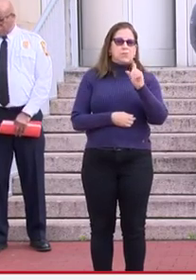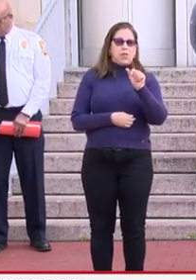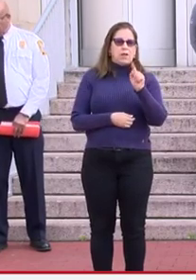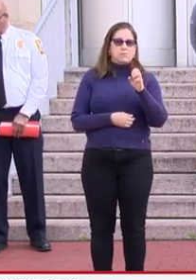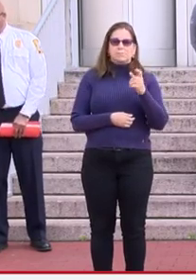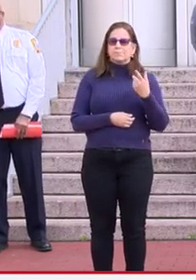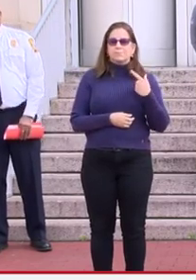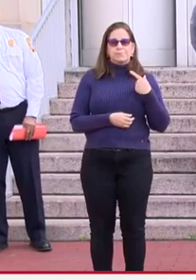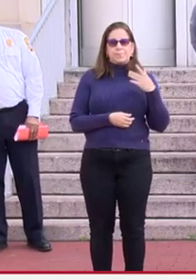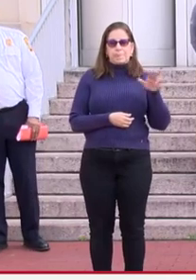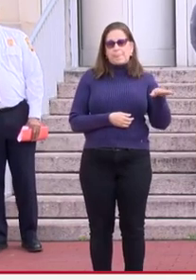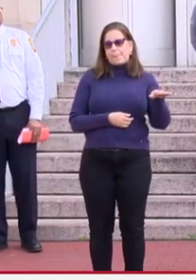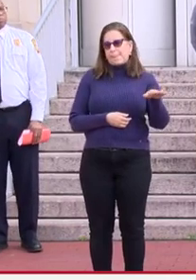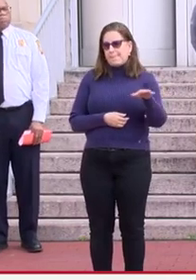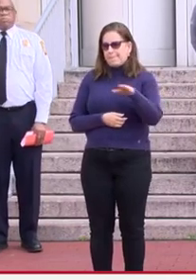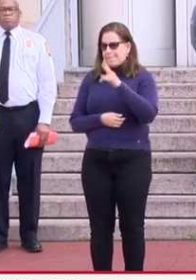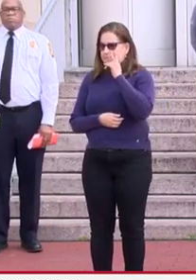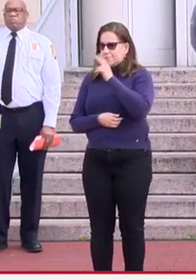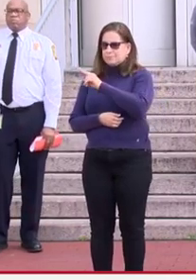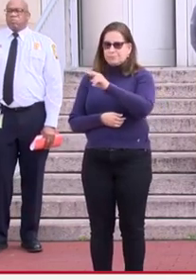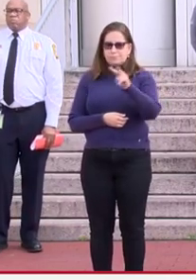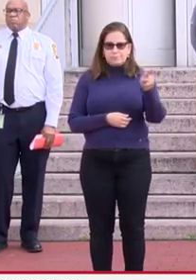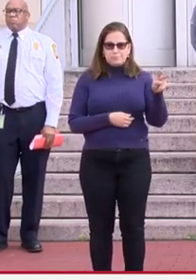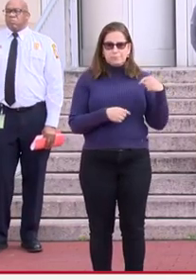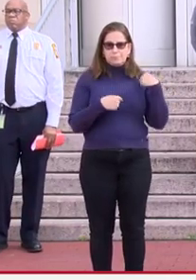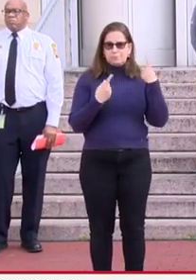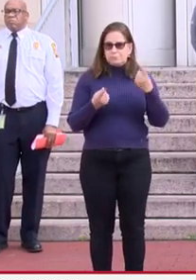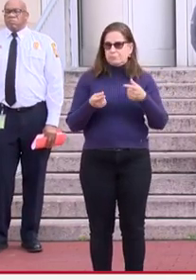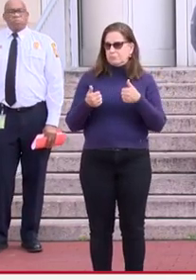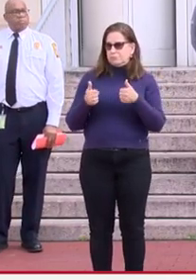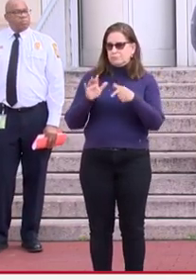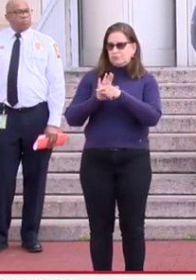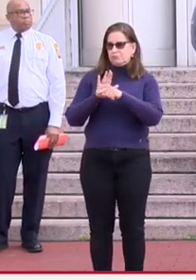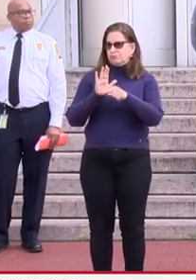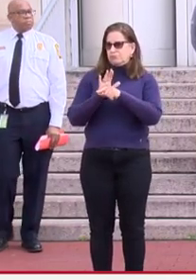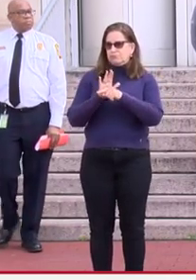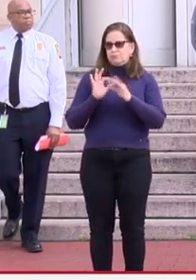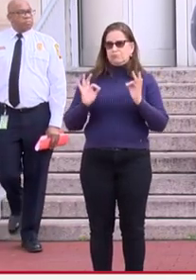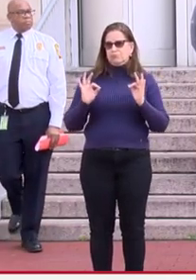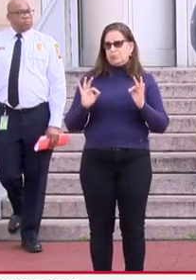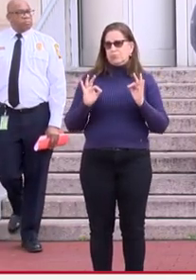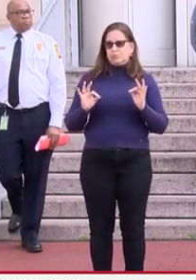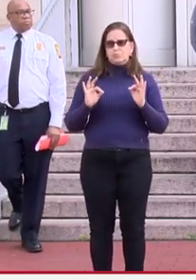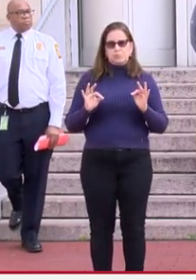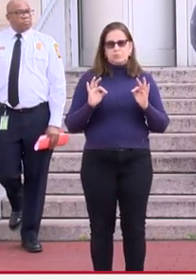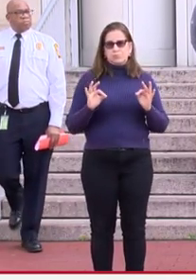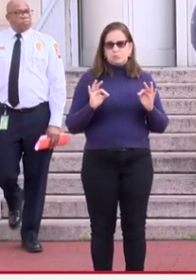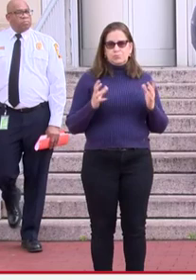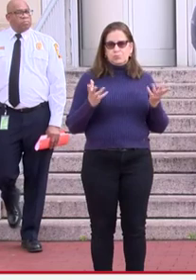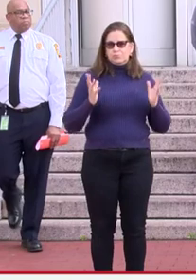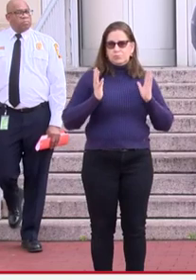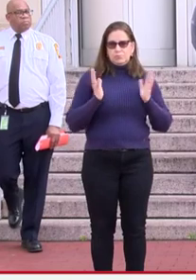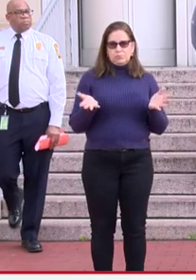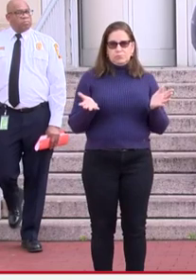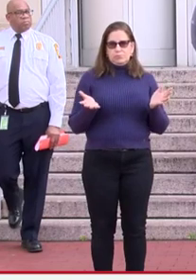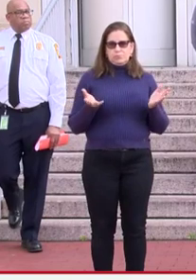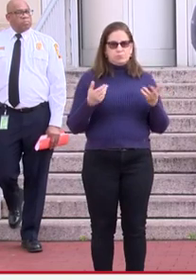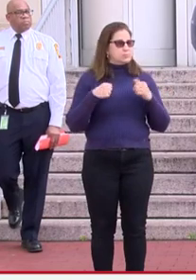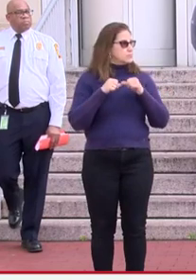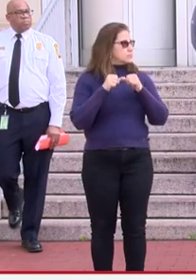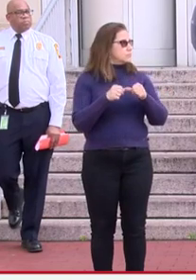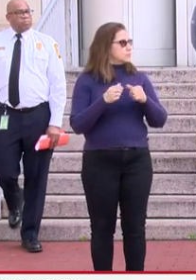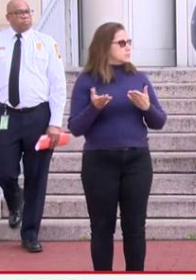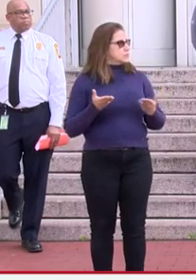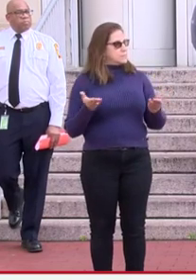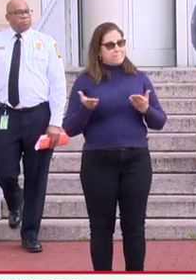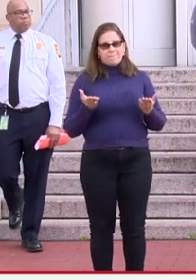basis, watching it very closely. Right now, it's not impacting staffing at all. We have the capability for full police service. We also have the ability to